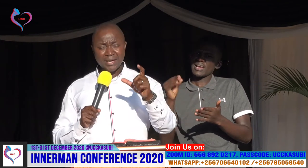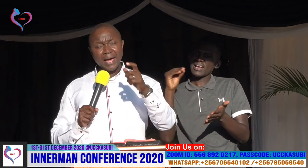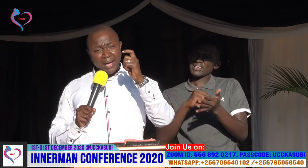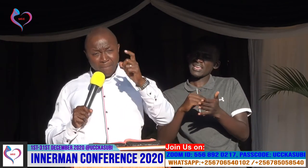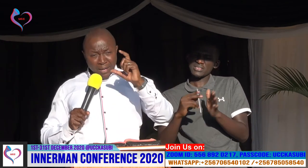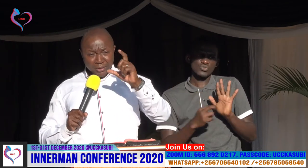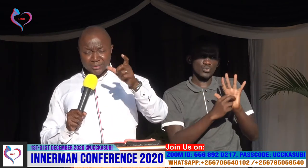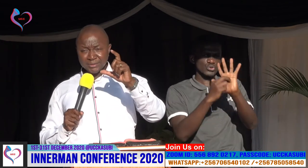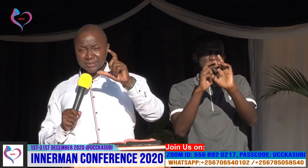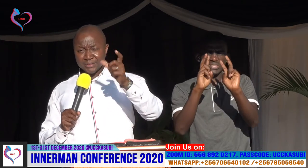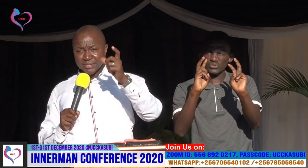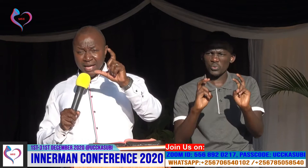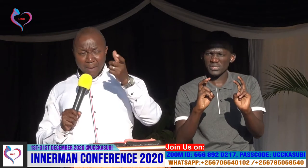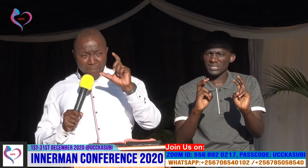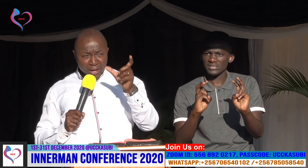topic